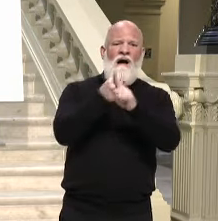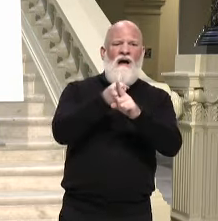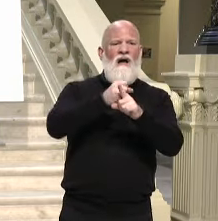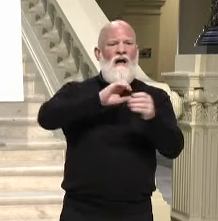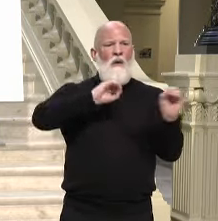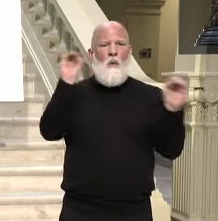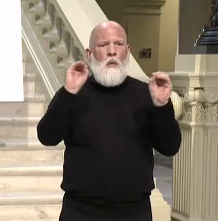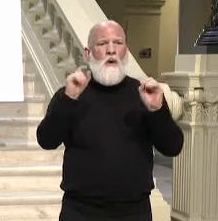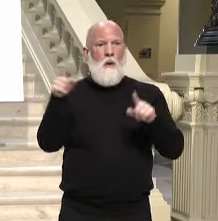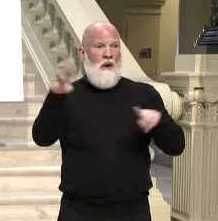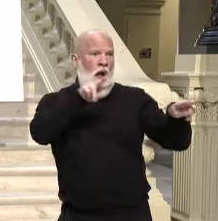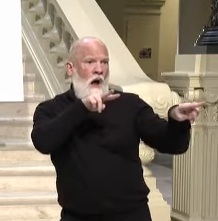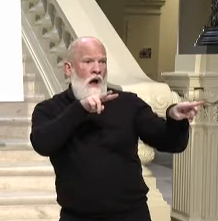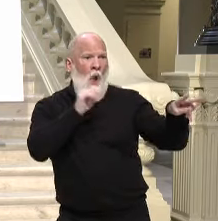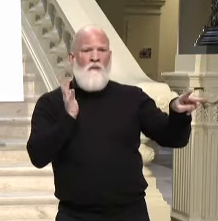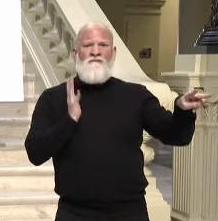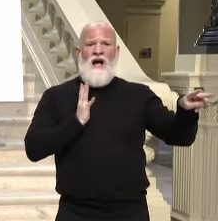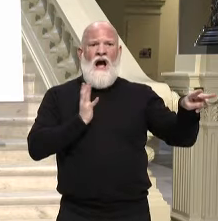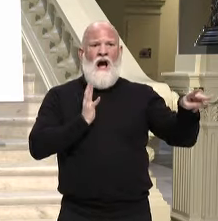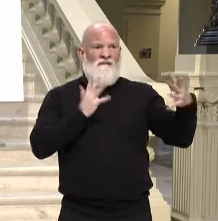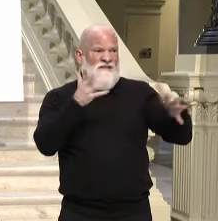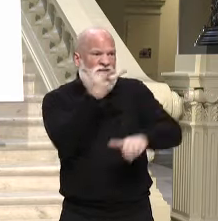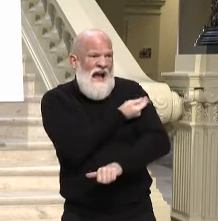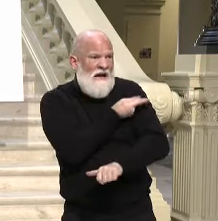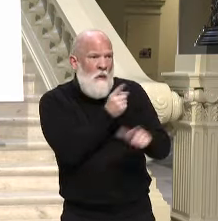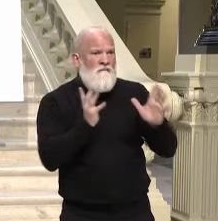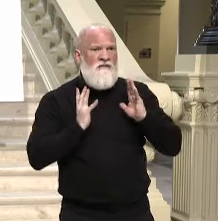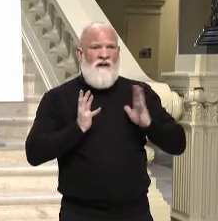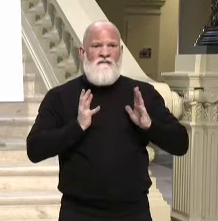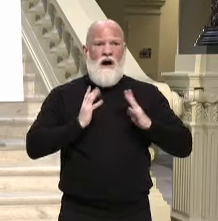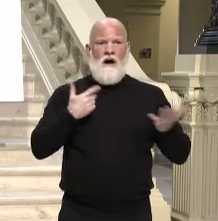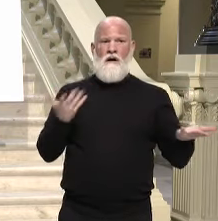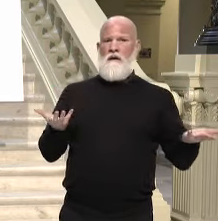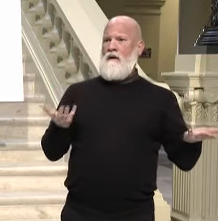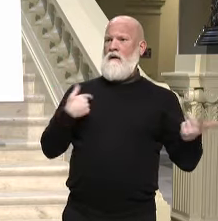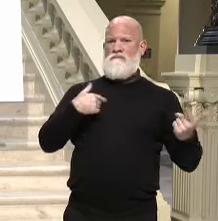what I'm going to be doing leading by example as soon as I'm eligible.